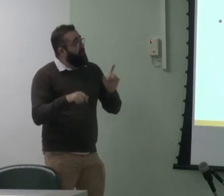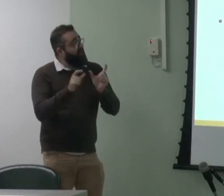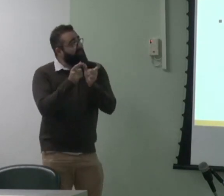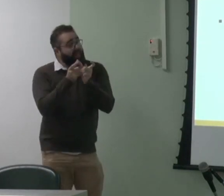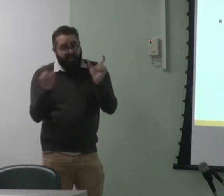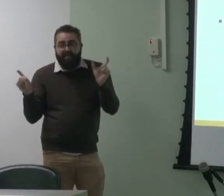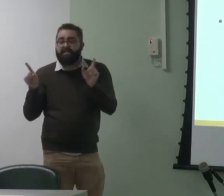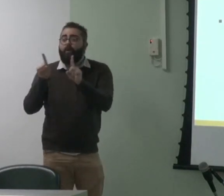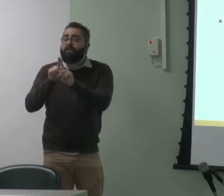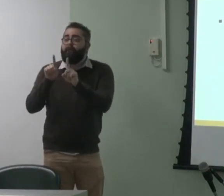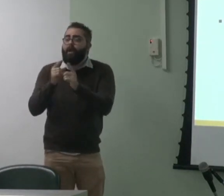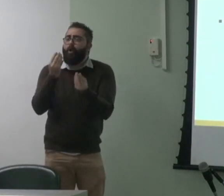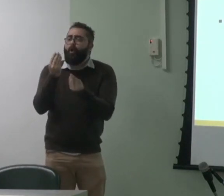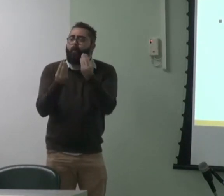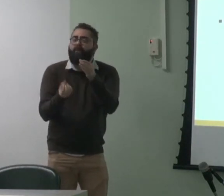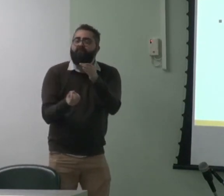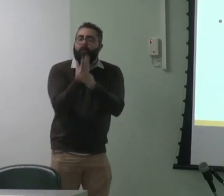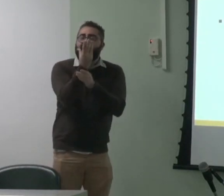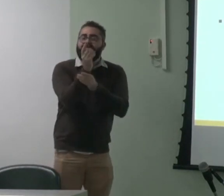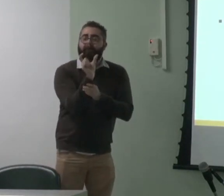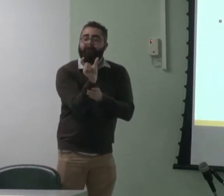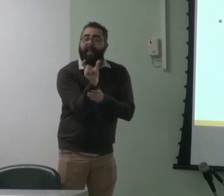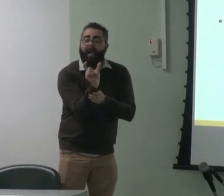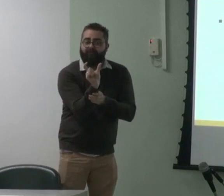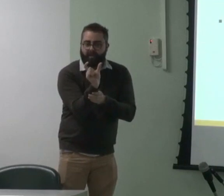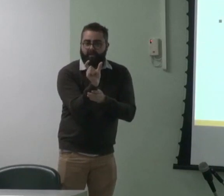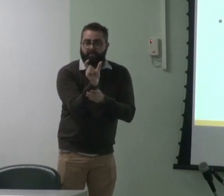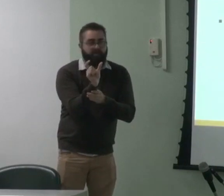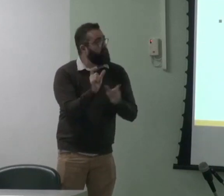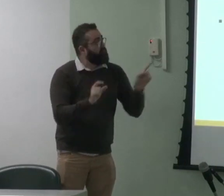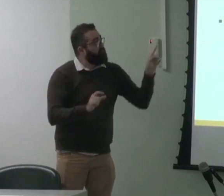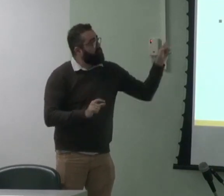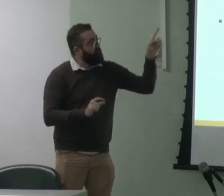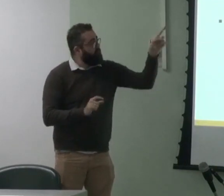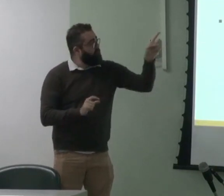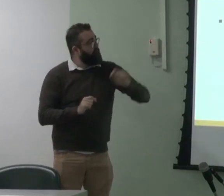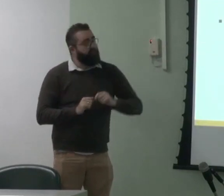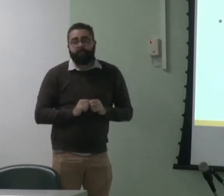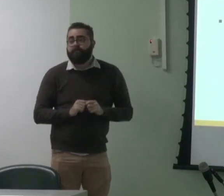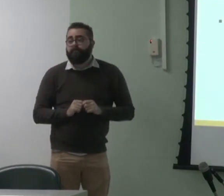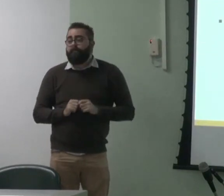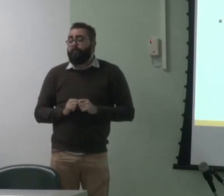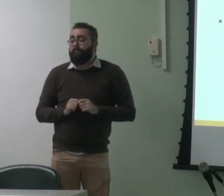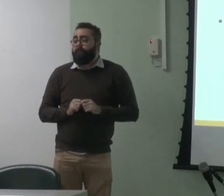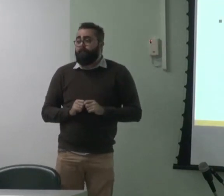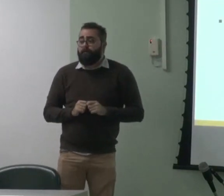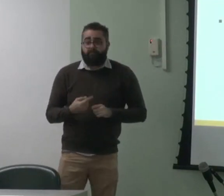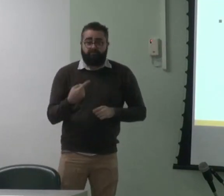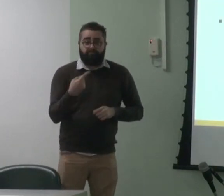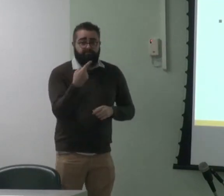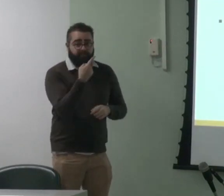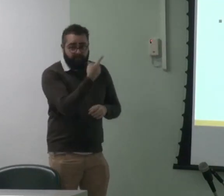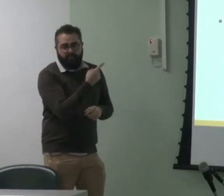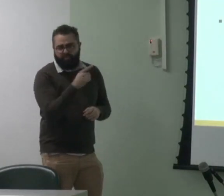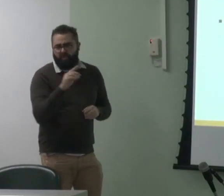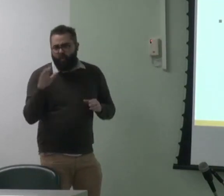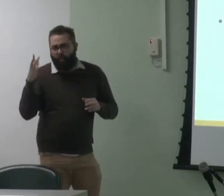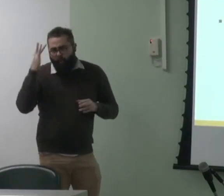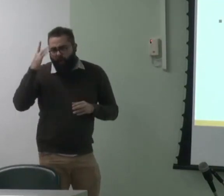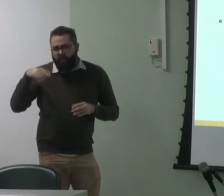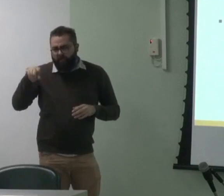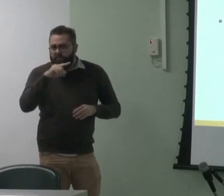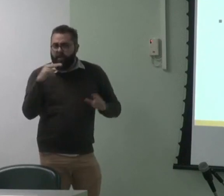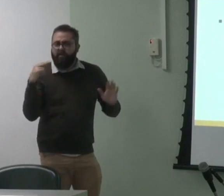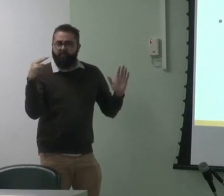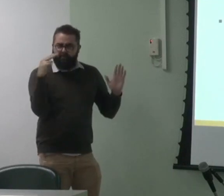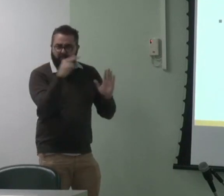formation. I haven't mentioned it yet, but maybe it could be seen already in the